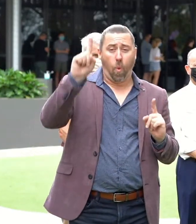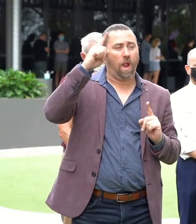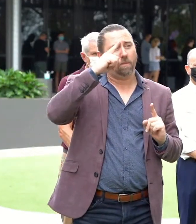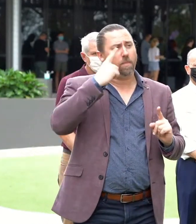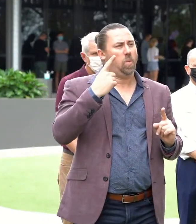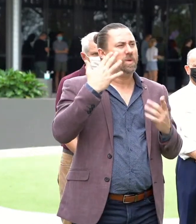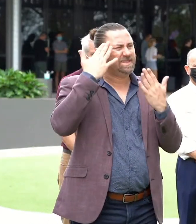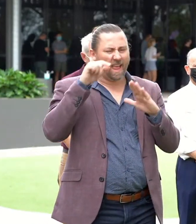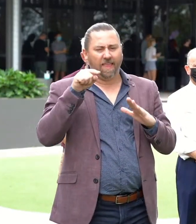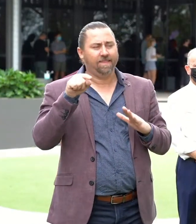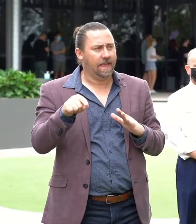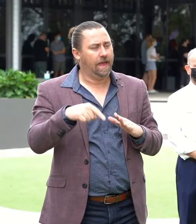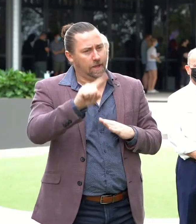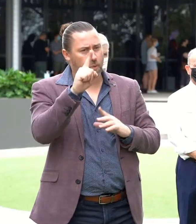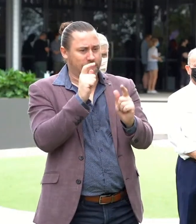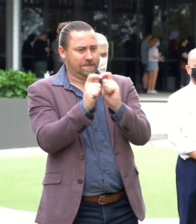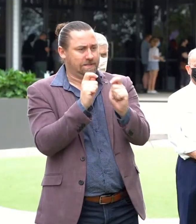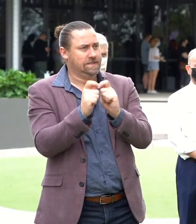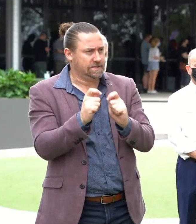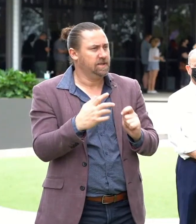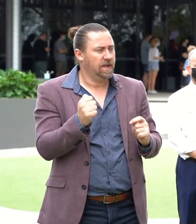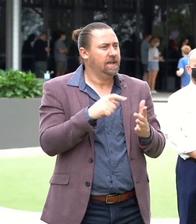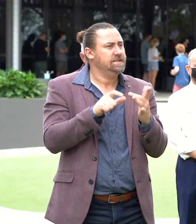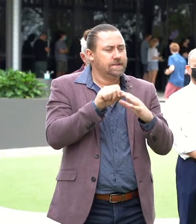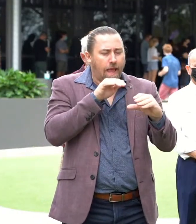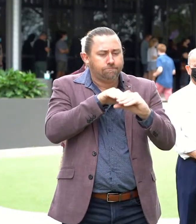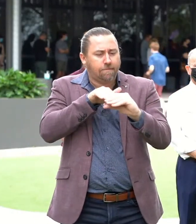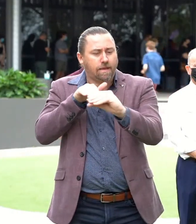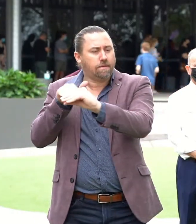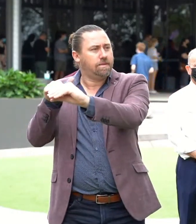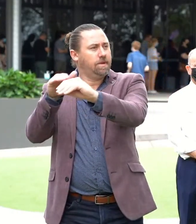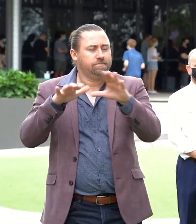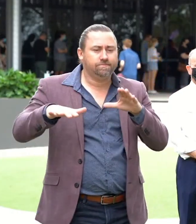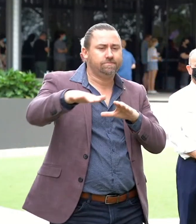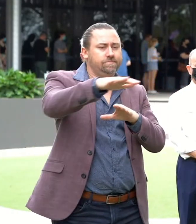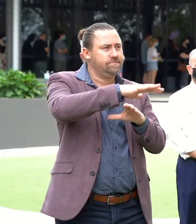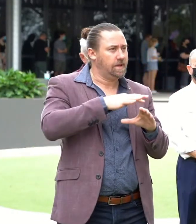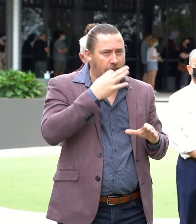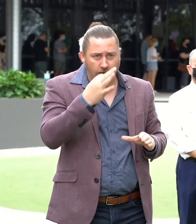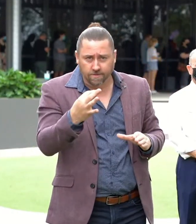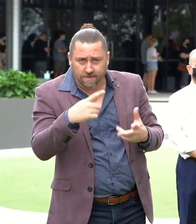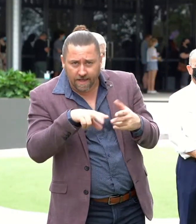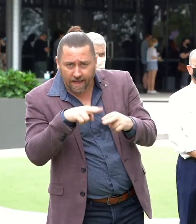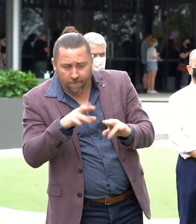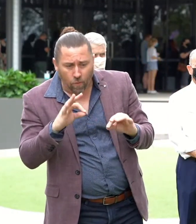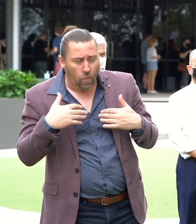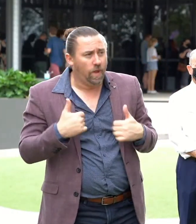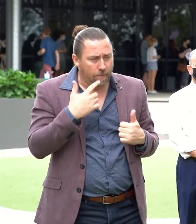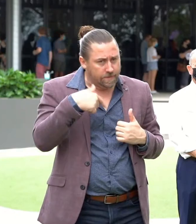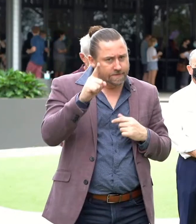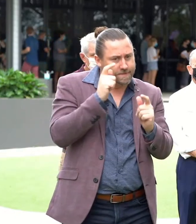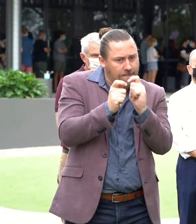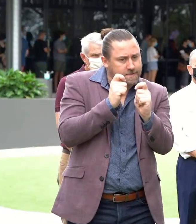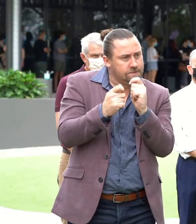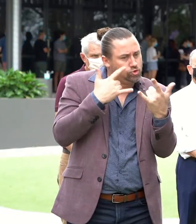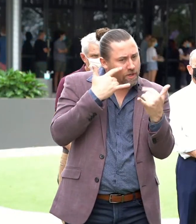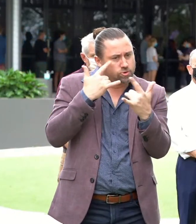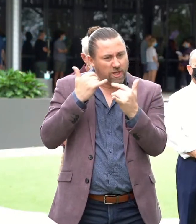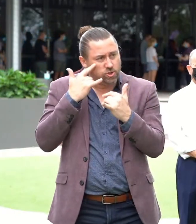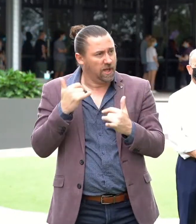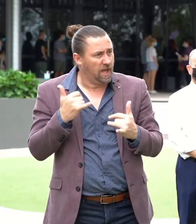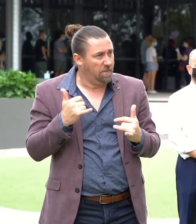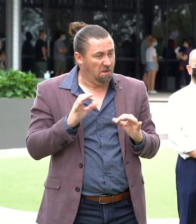tested, and there's a letter drop put around that location asking people to come forward and be tested, and certainly we haven't had